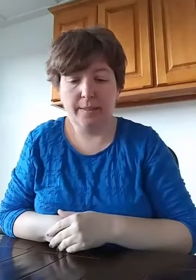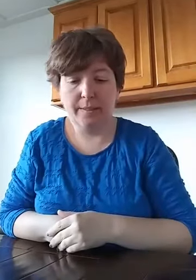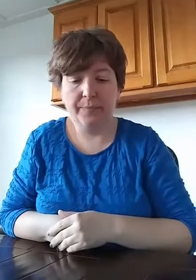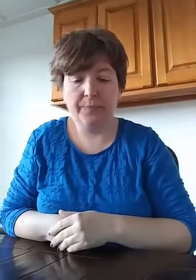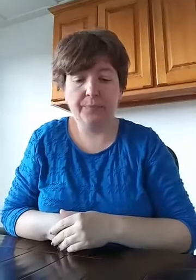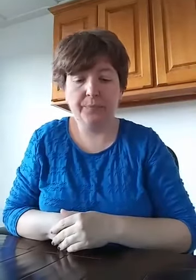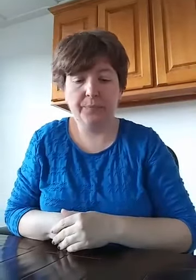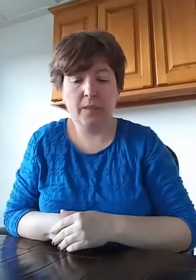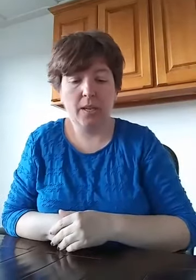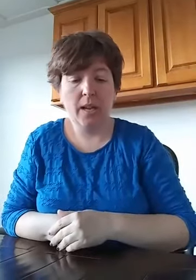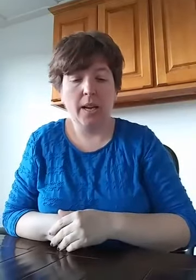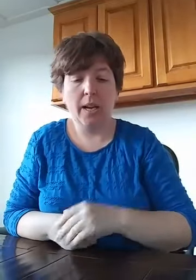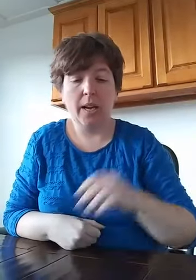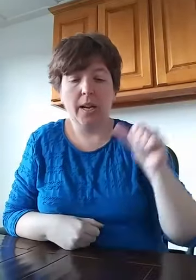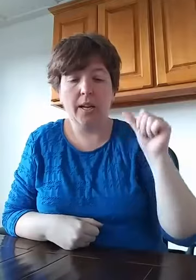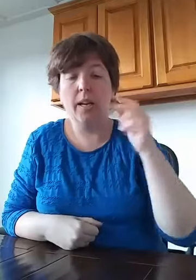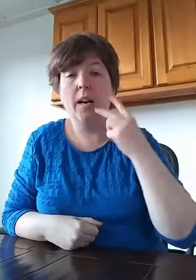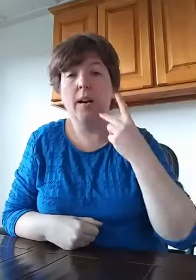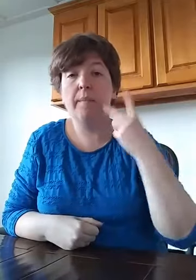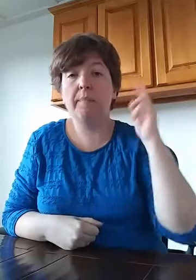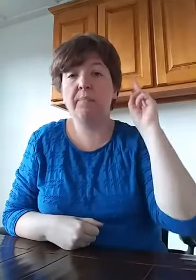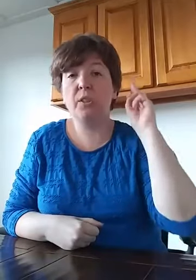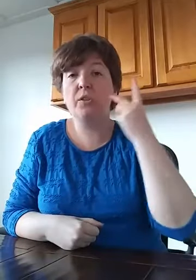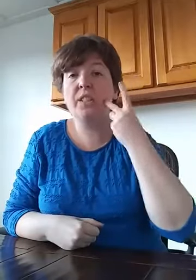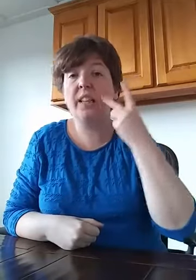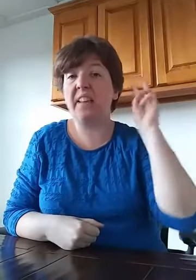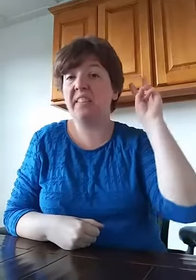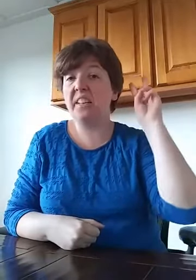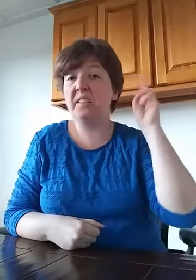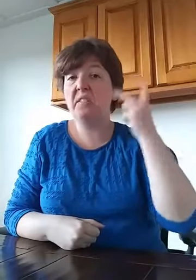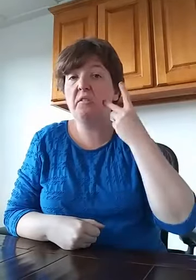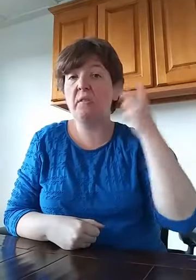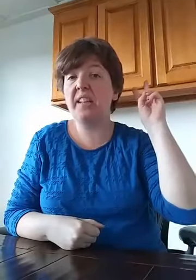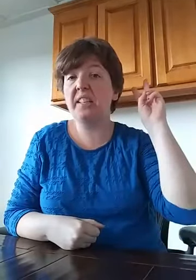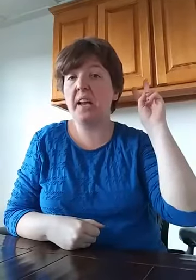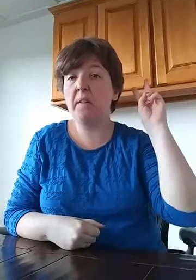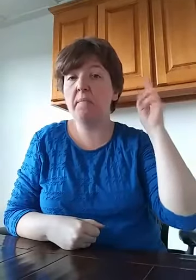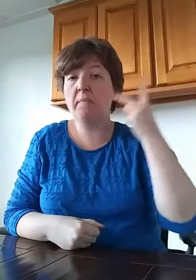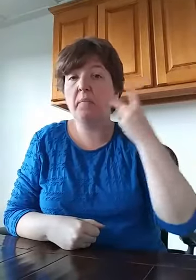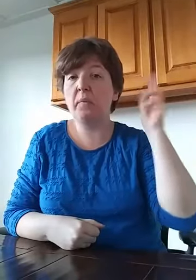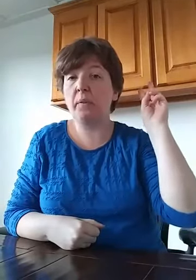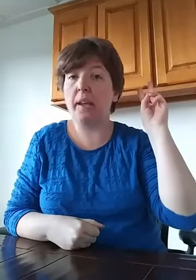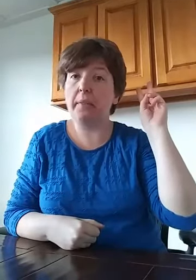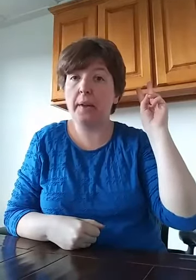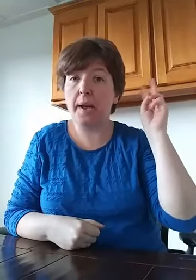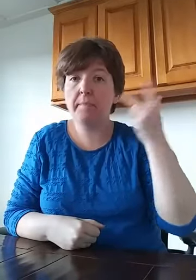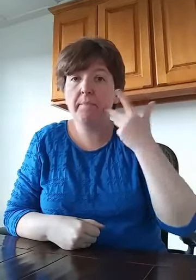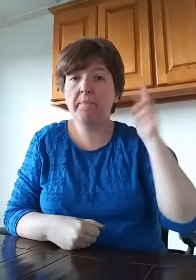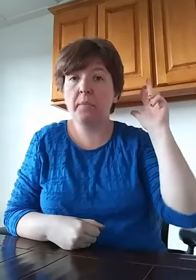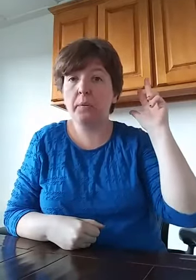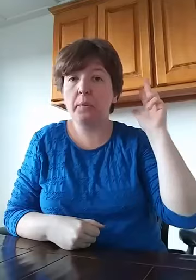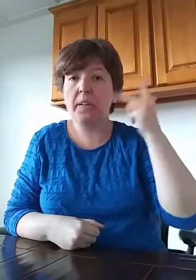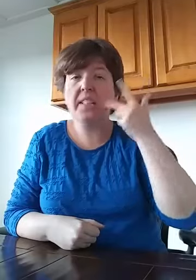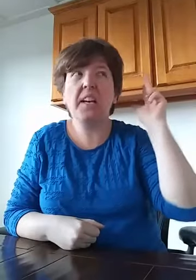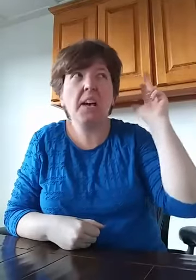Past. And you'll see like this 2 days ago, or the other day, 3 days